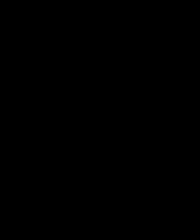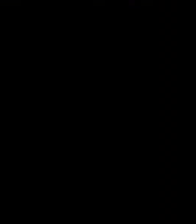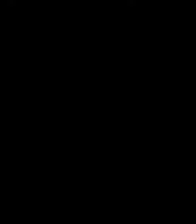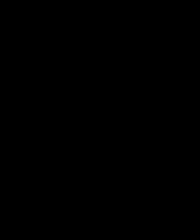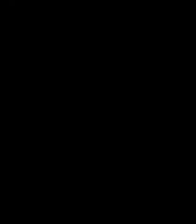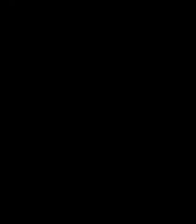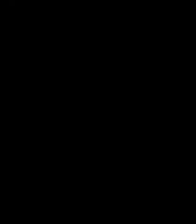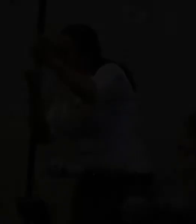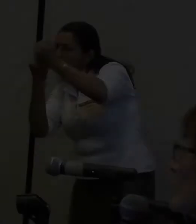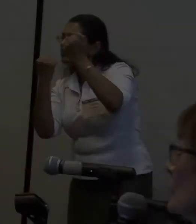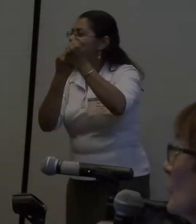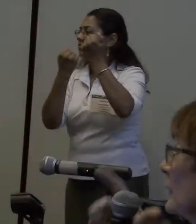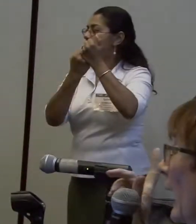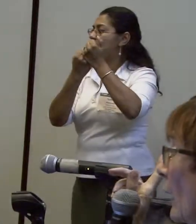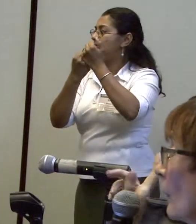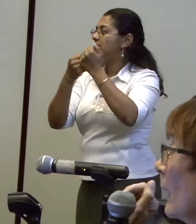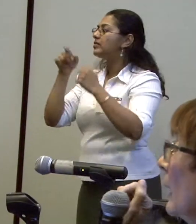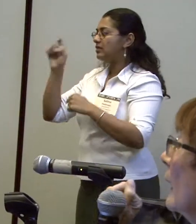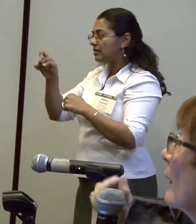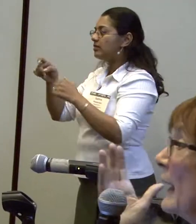wards.